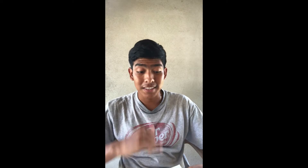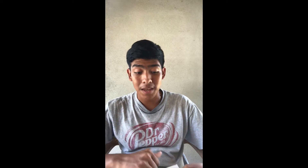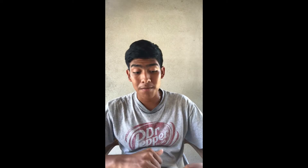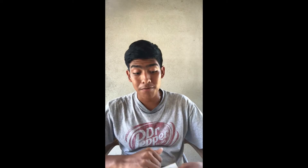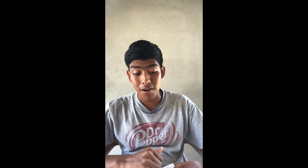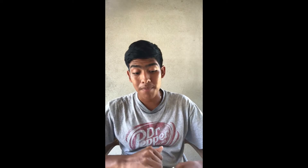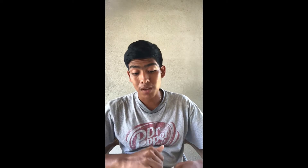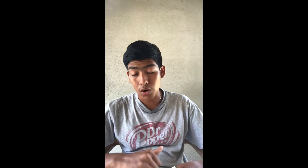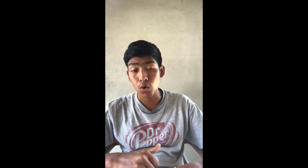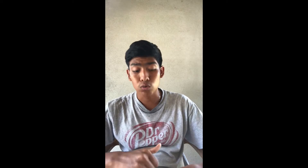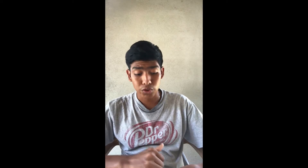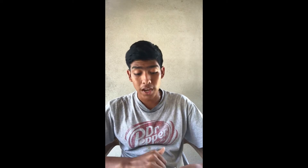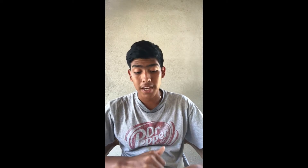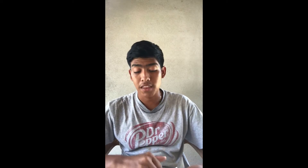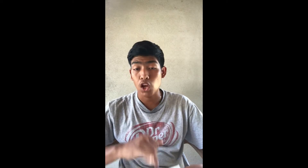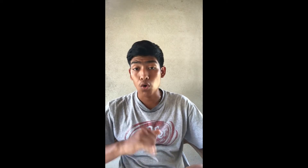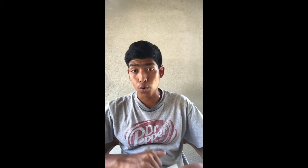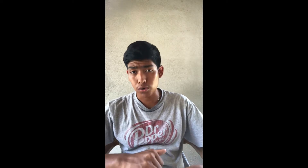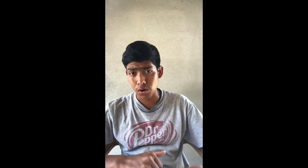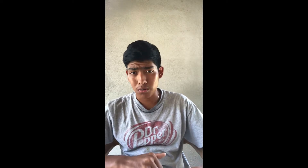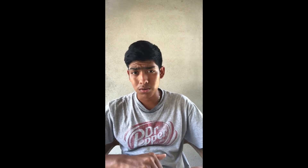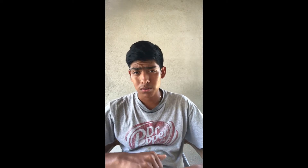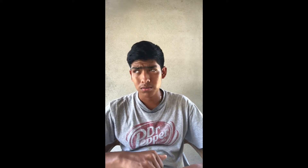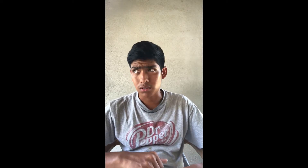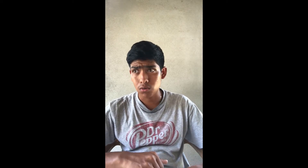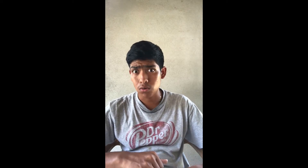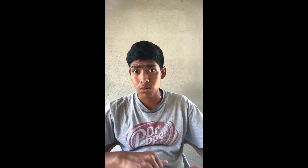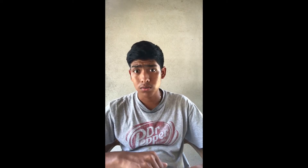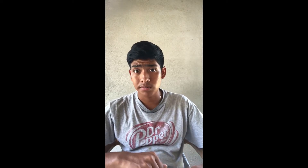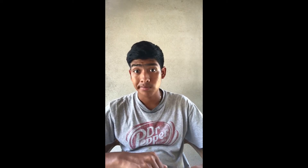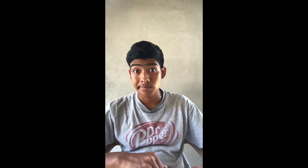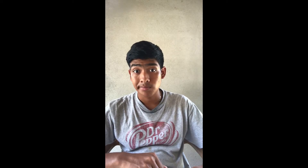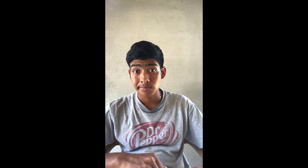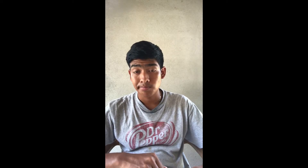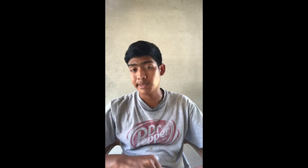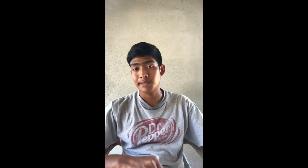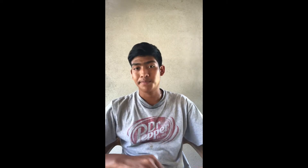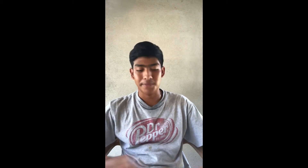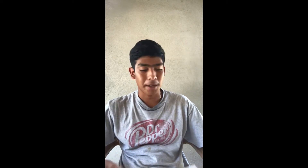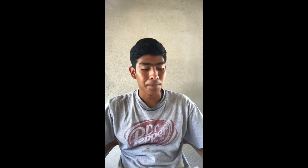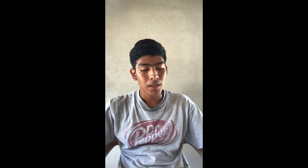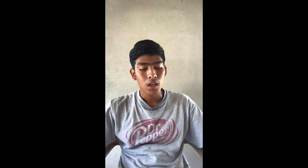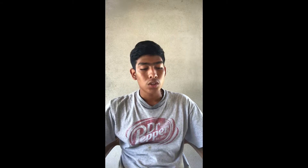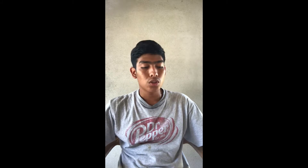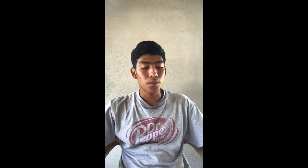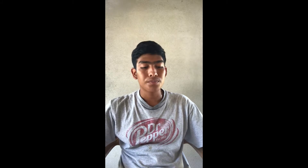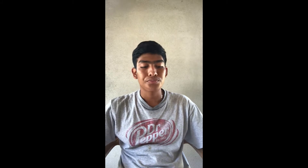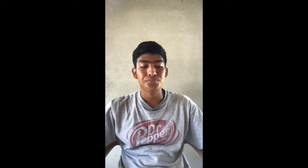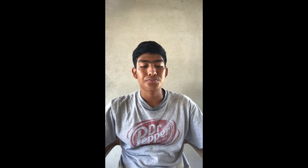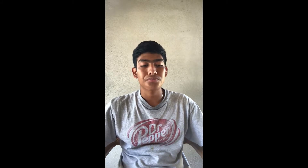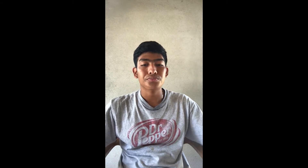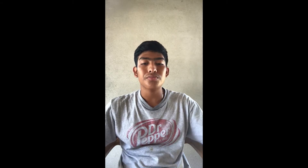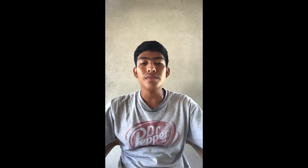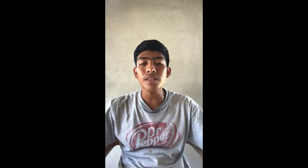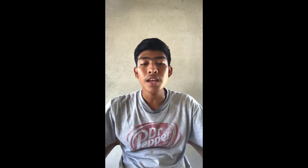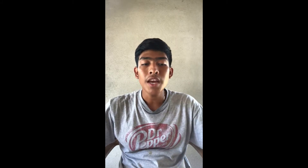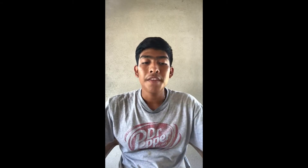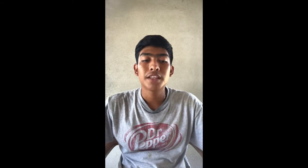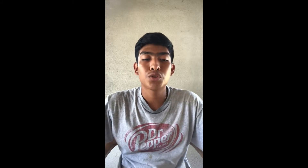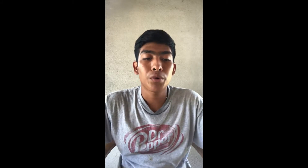name from the girl who sang in the goat house. In the goat house. Bam. Okay. So the story